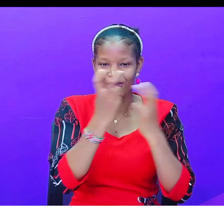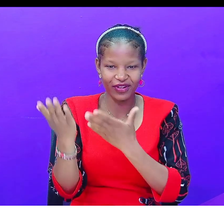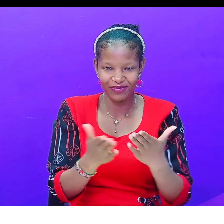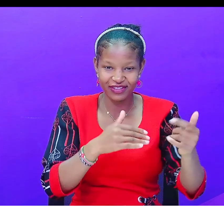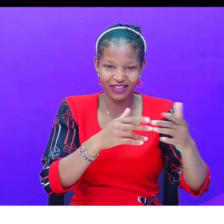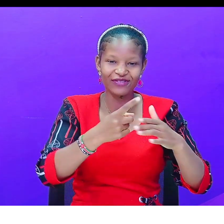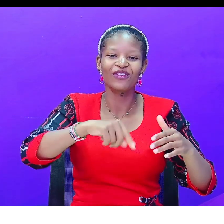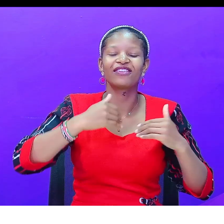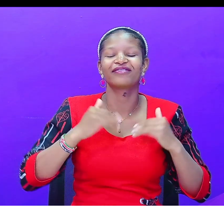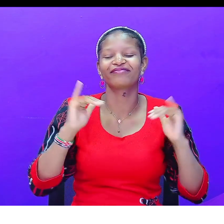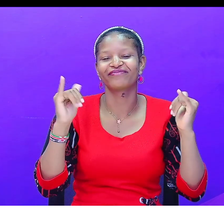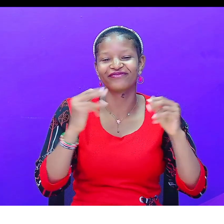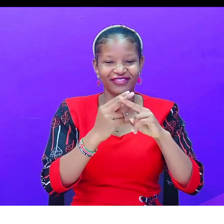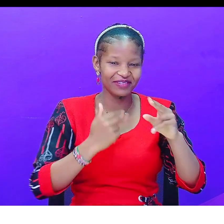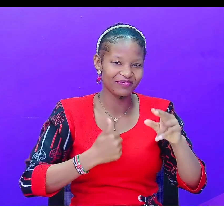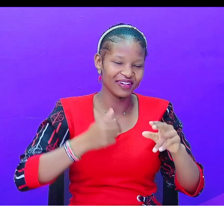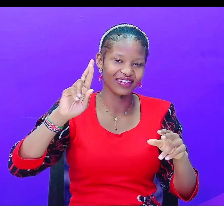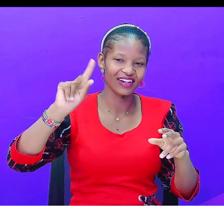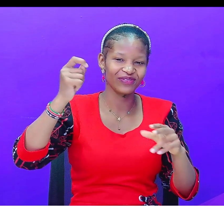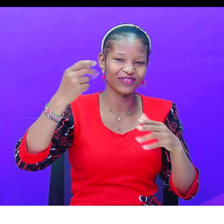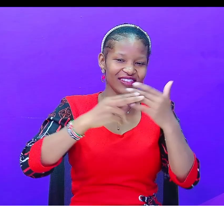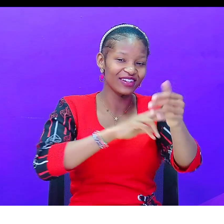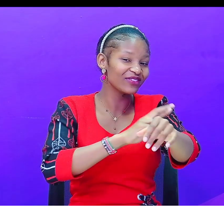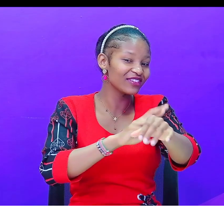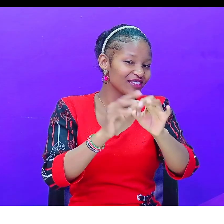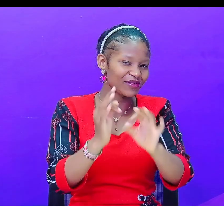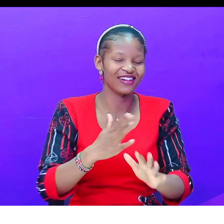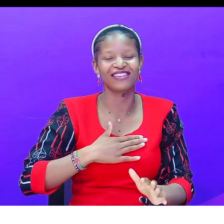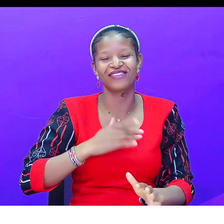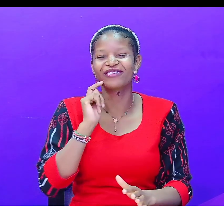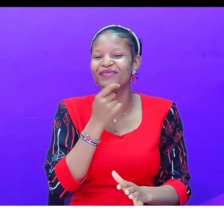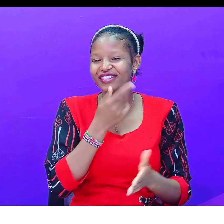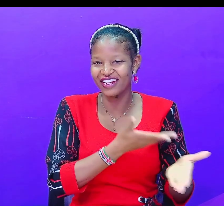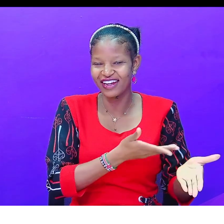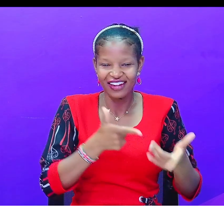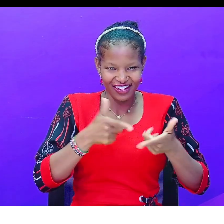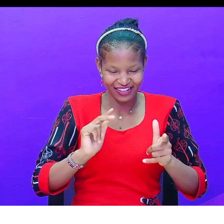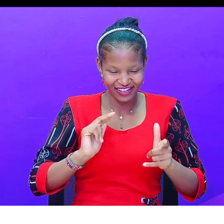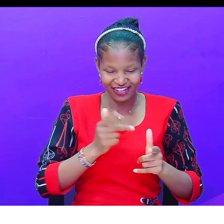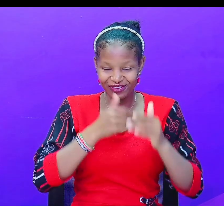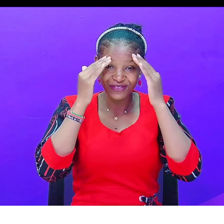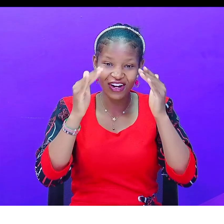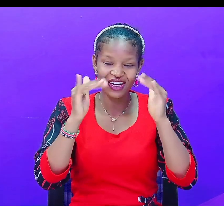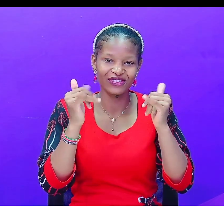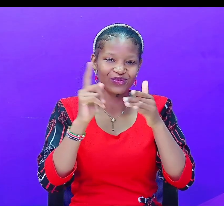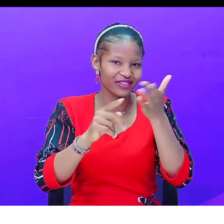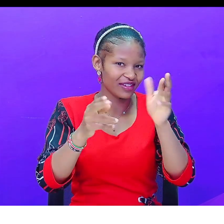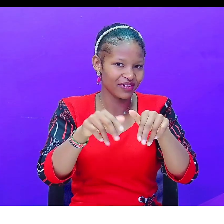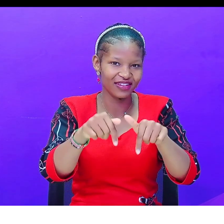Hello and good evening, viewers. Thank you for joining me for Science TV Brief News. You are with me, Ruth Wairemo, and my sign language interpreter